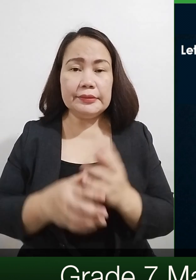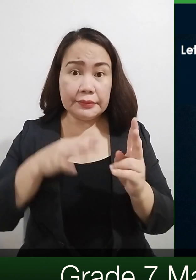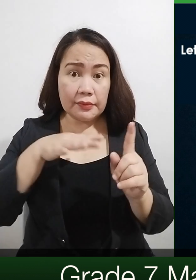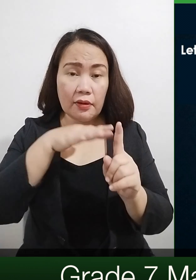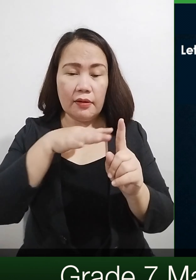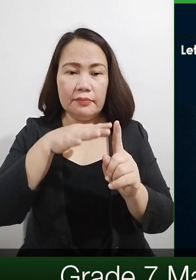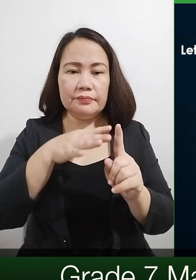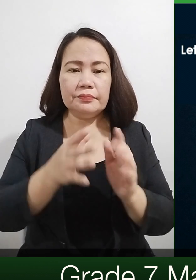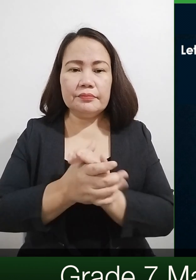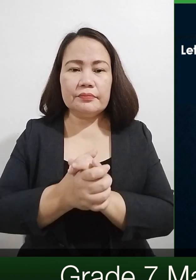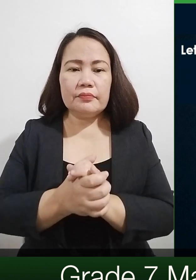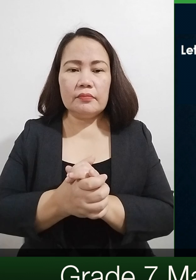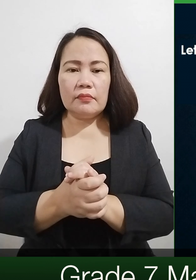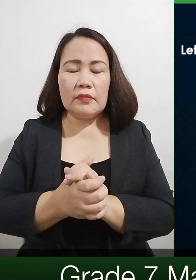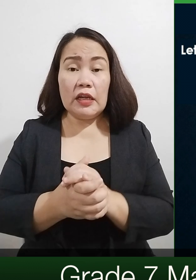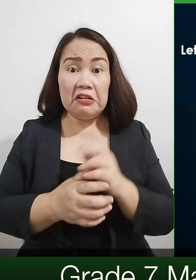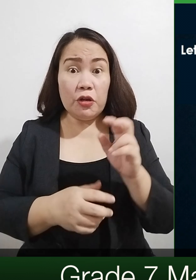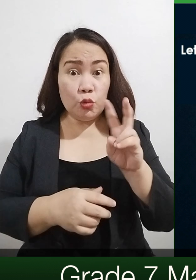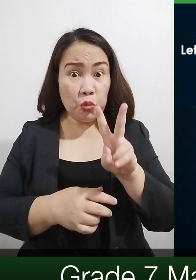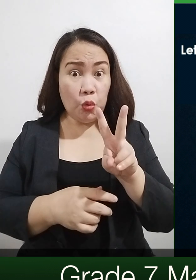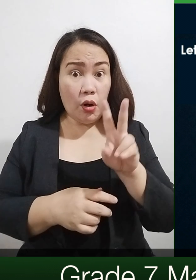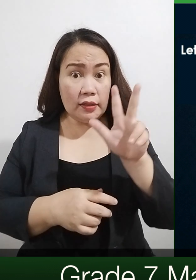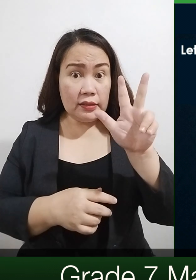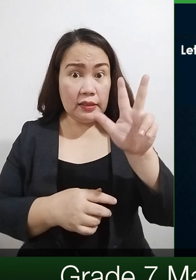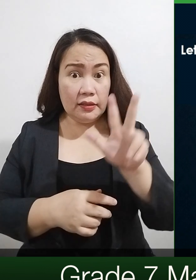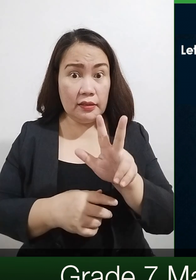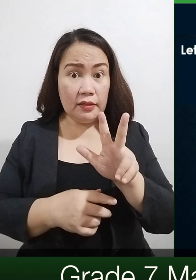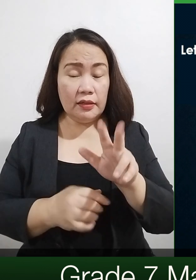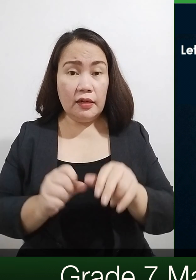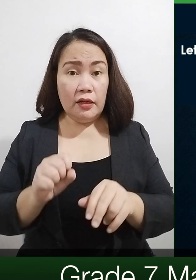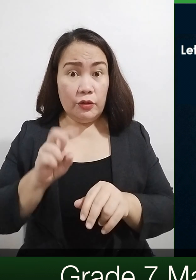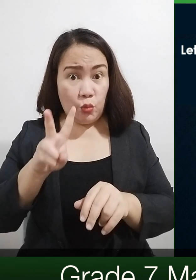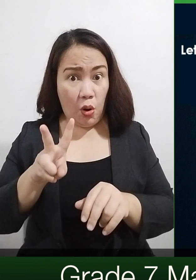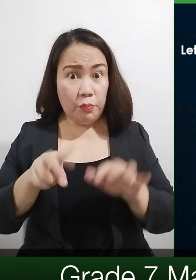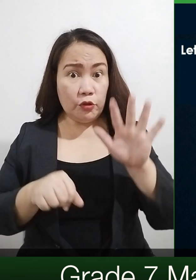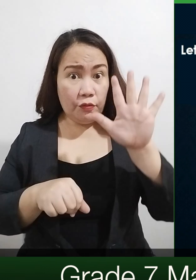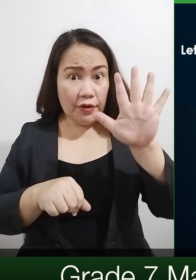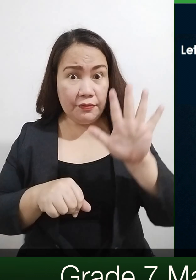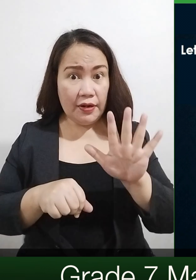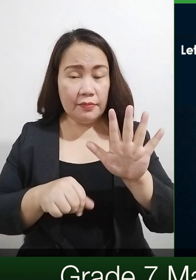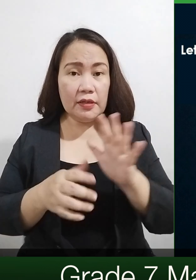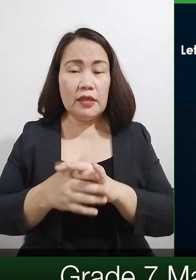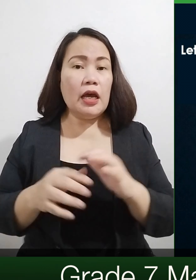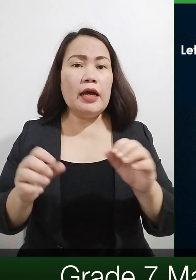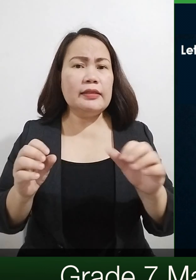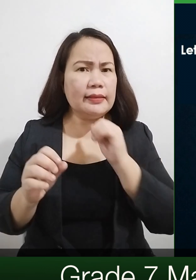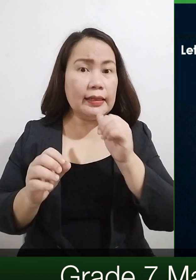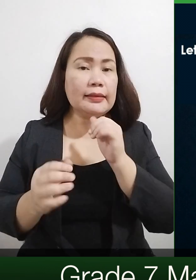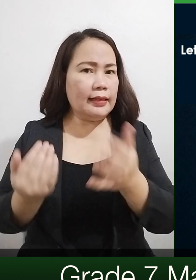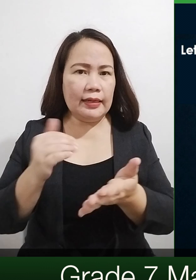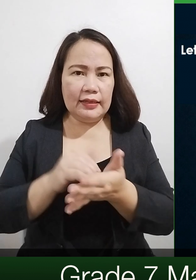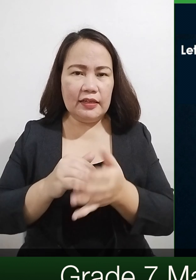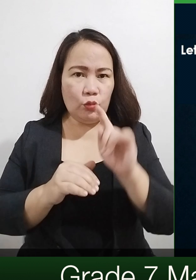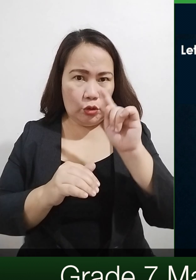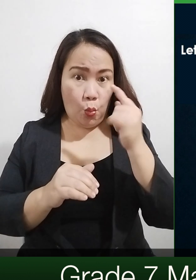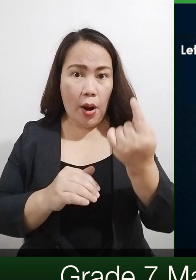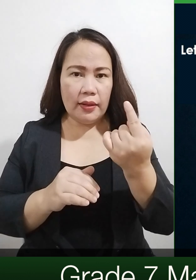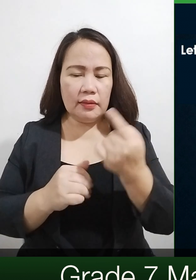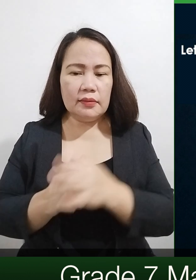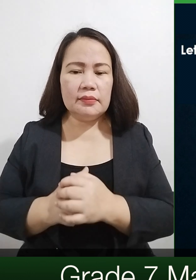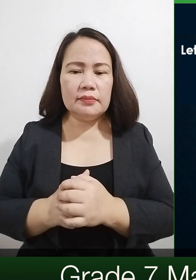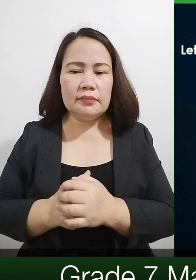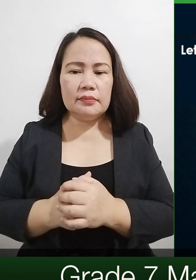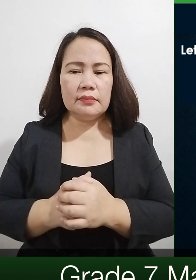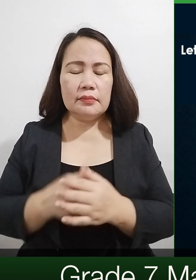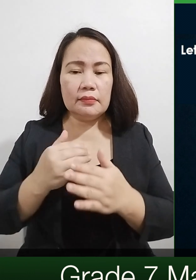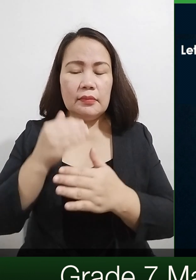ma'am, dalawa po yung 3, dalawa po yung 5, yes. Pero kapag sets kasi, there's no repetition. Okay? So, next, let's